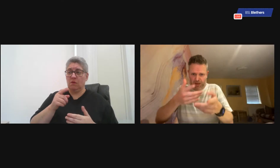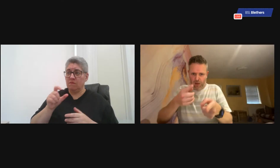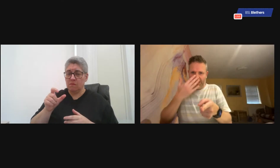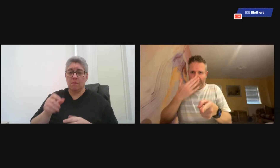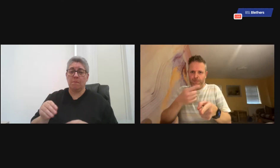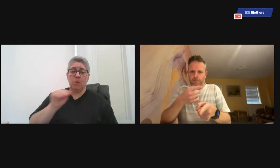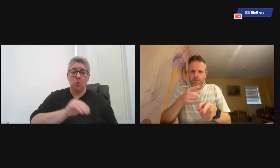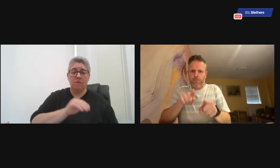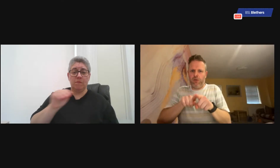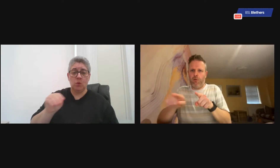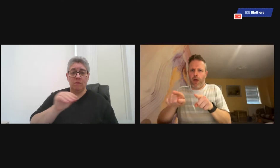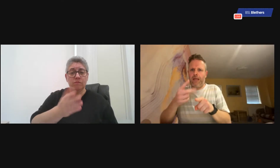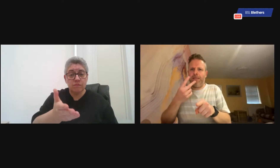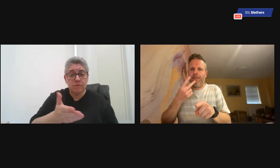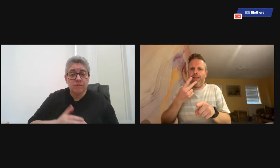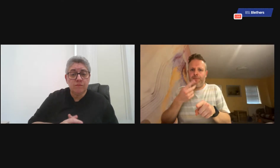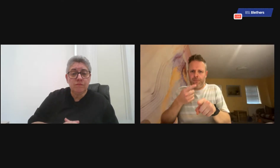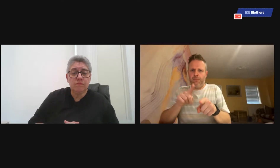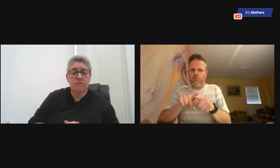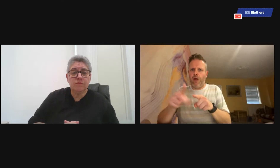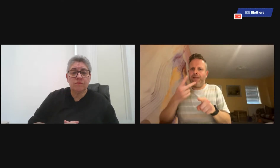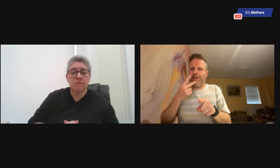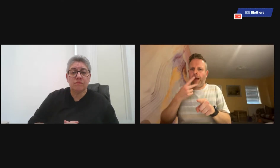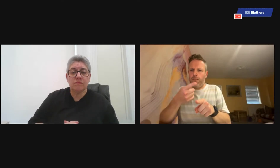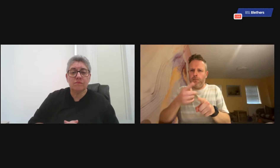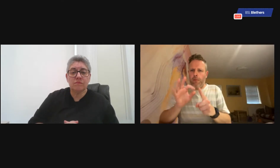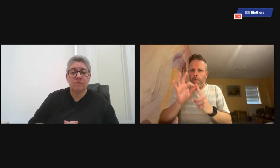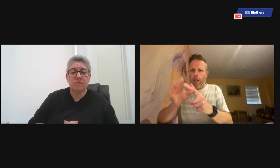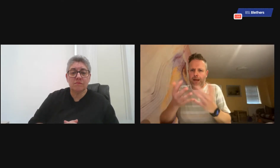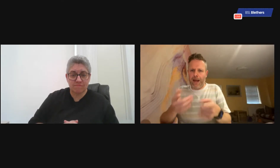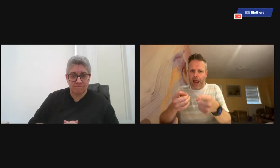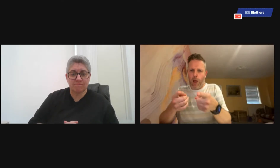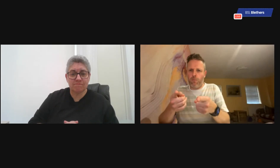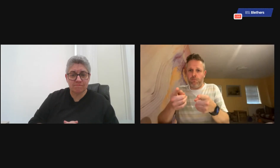they're accepting of deaf people with different backgrounds.